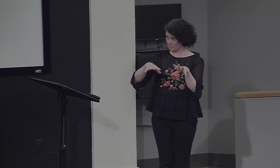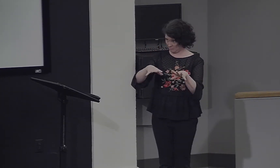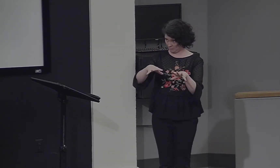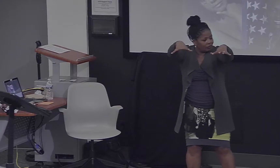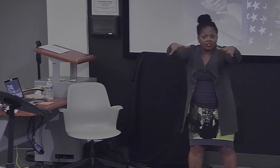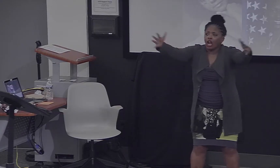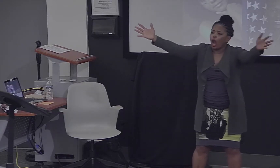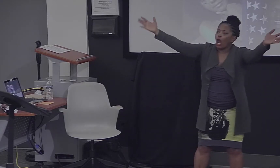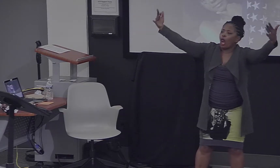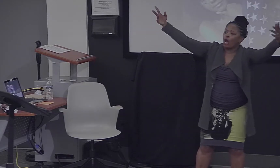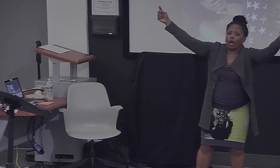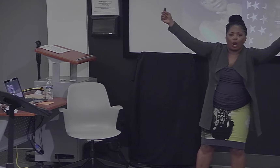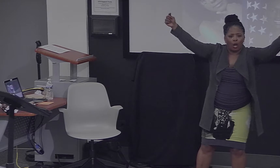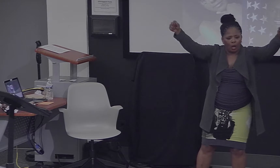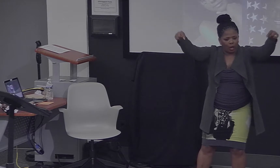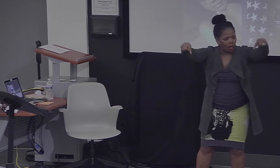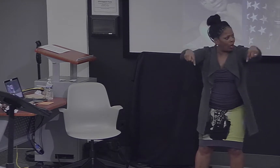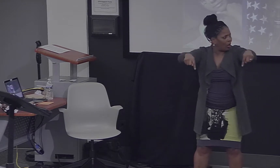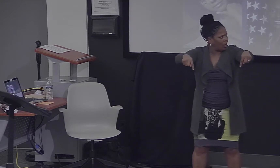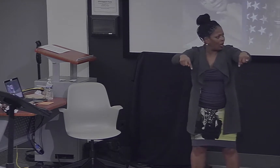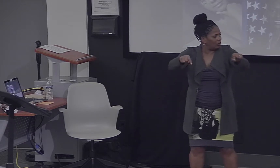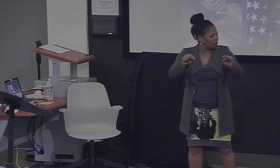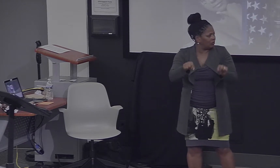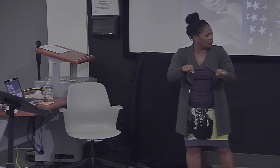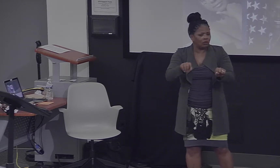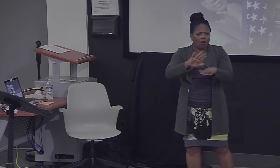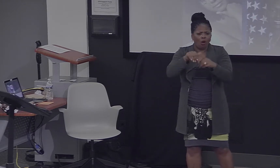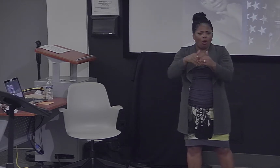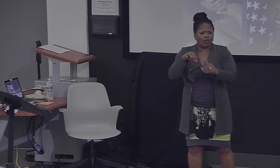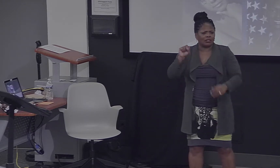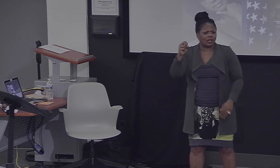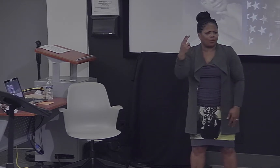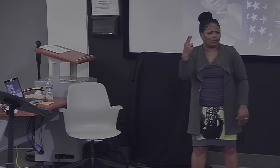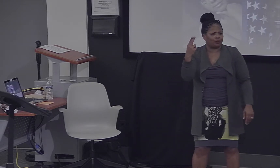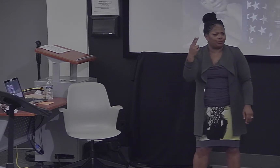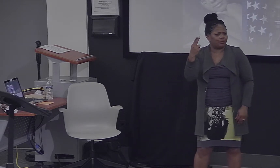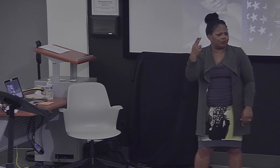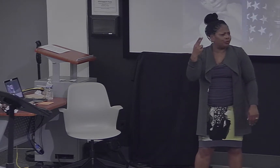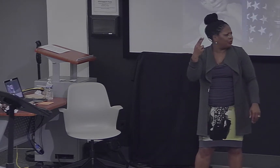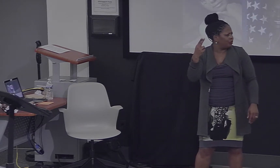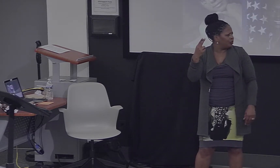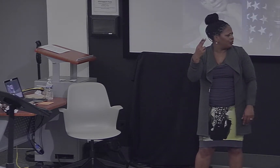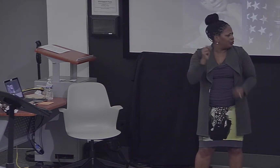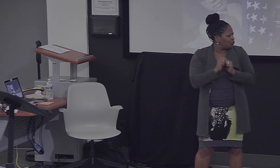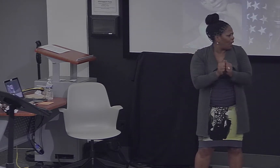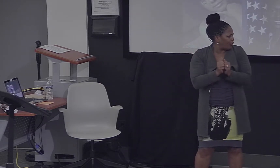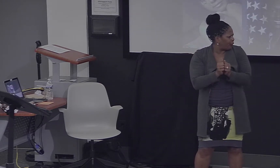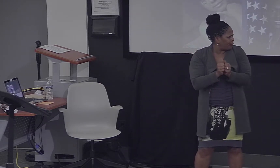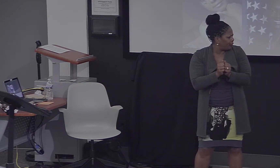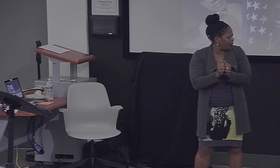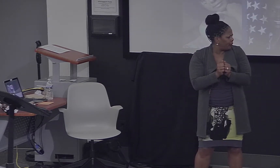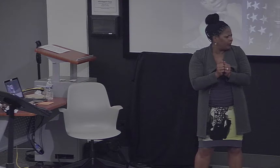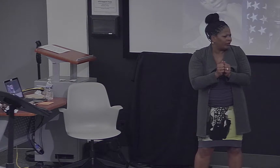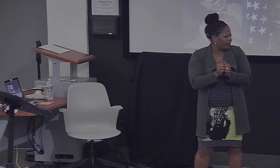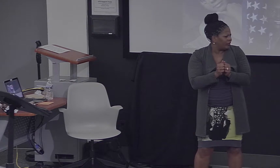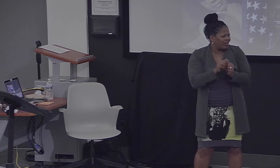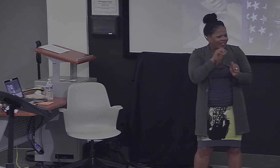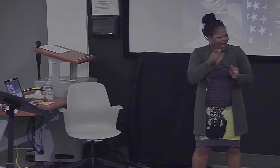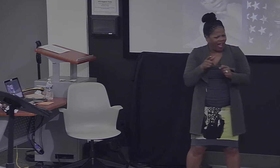Can you speak to that? I say we do that by just shining a light on all of it together. We're all stakeholders, and